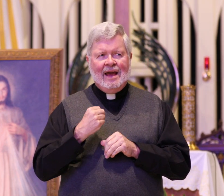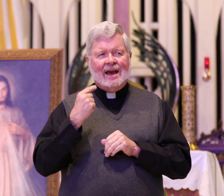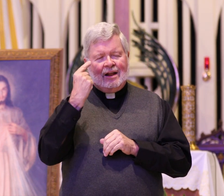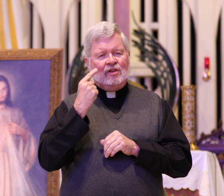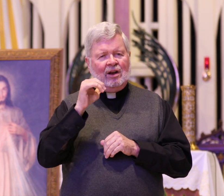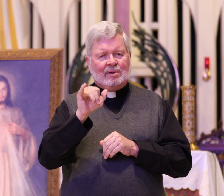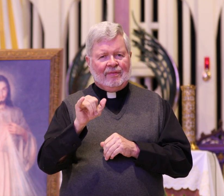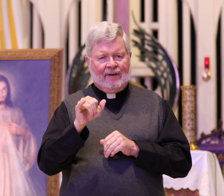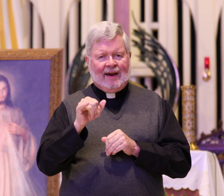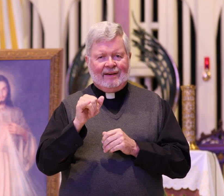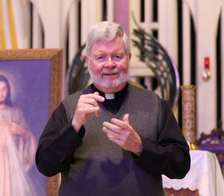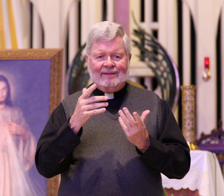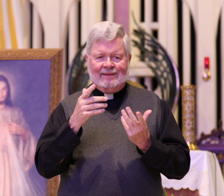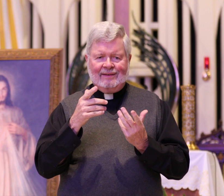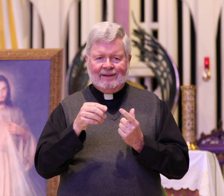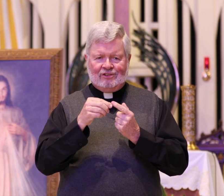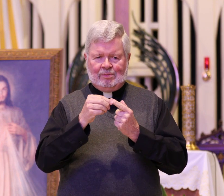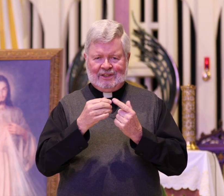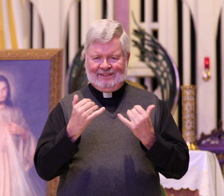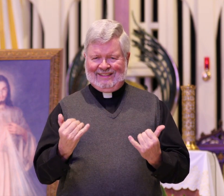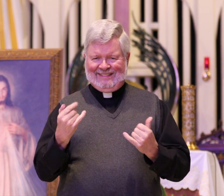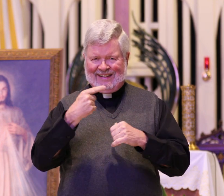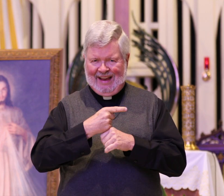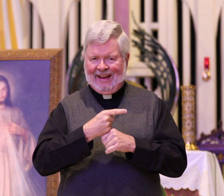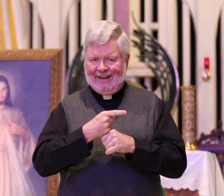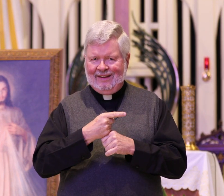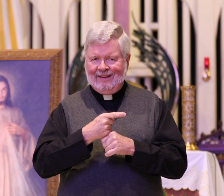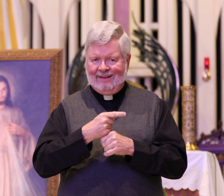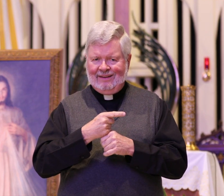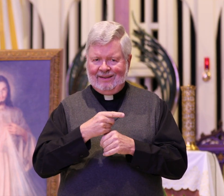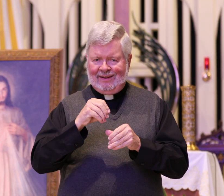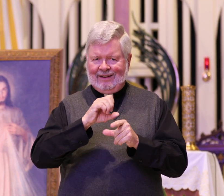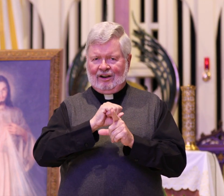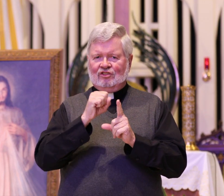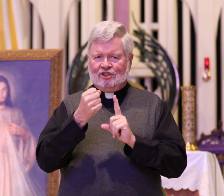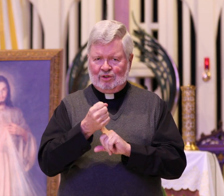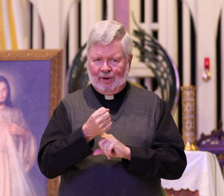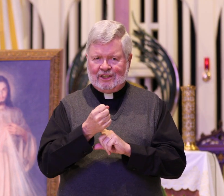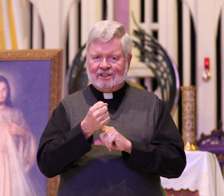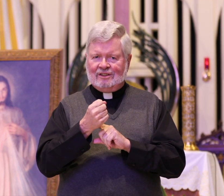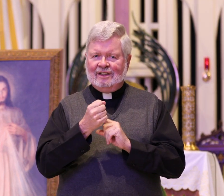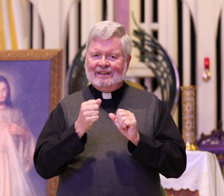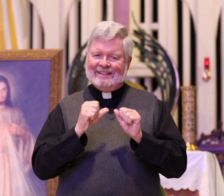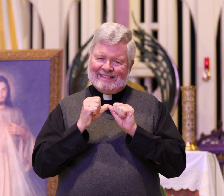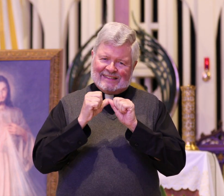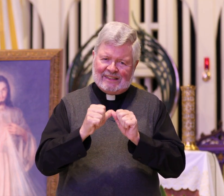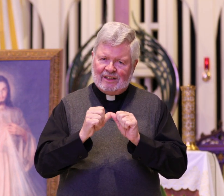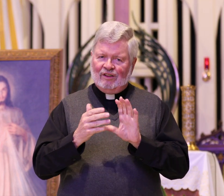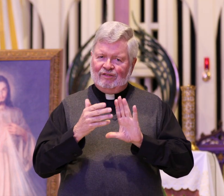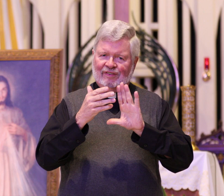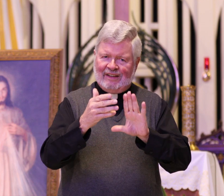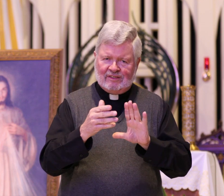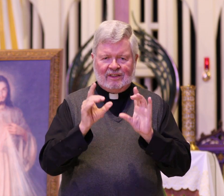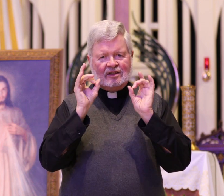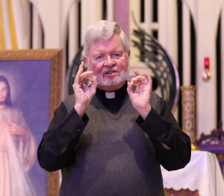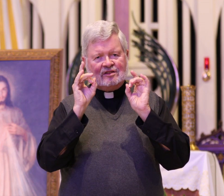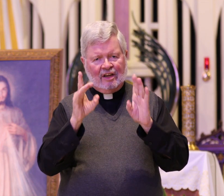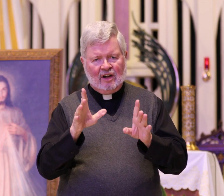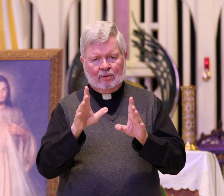And I thought about that, especially today in our situation, still facing this